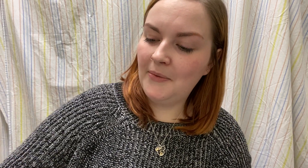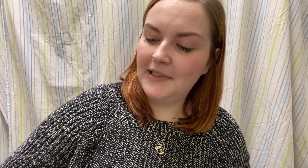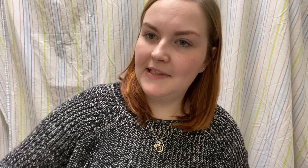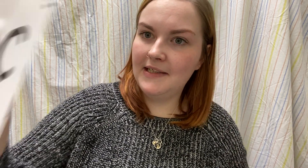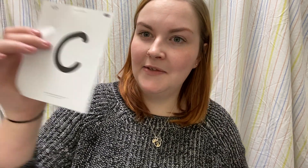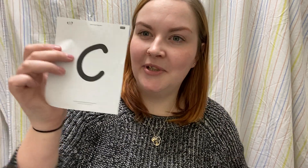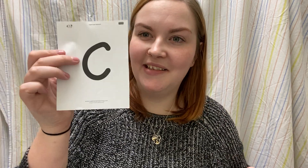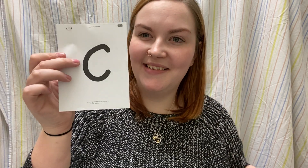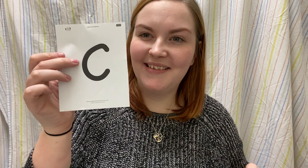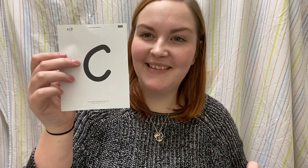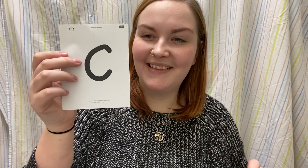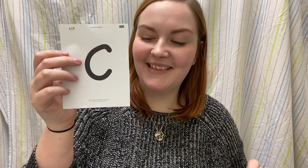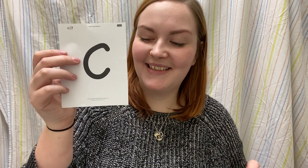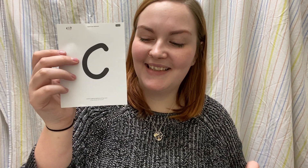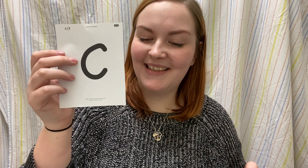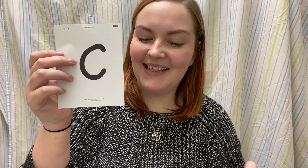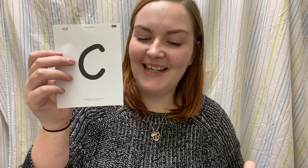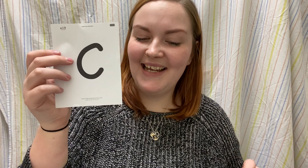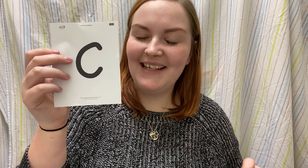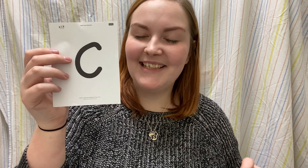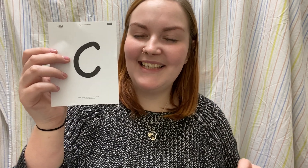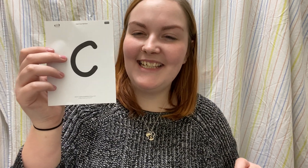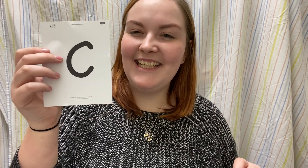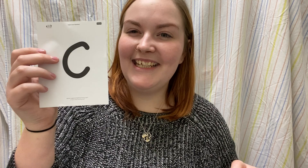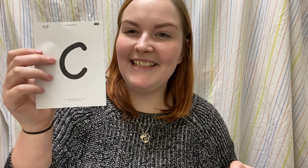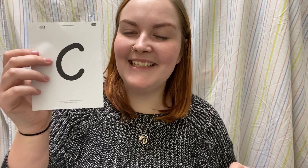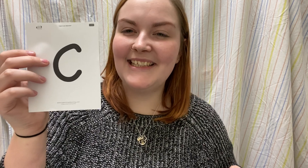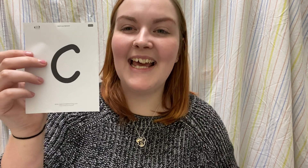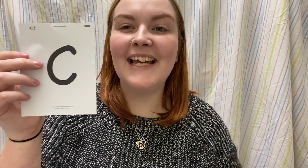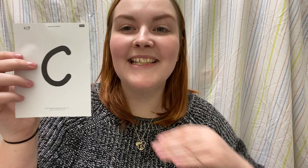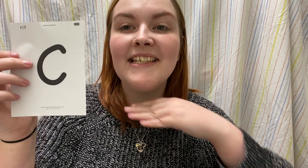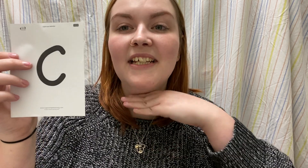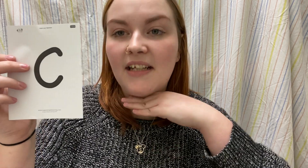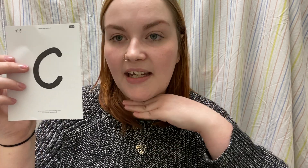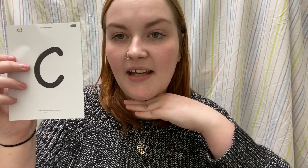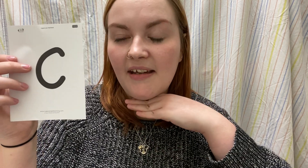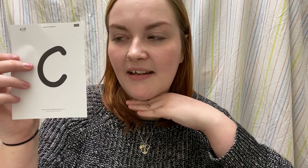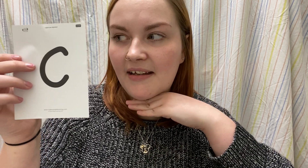What's this one? C says k.